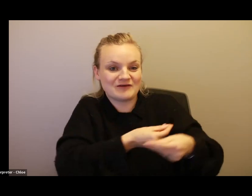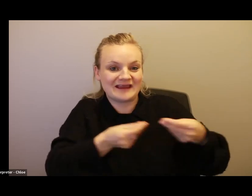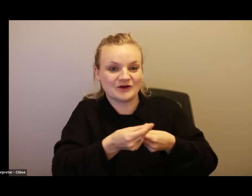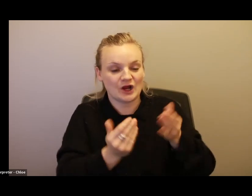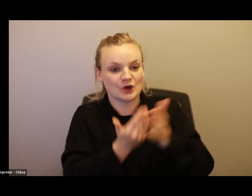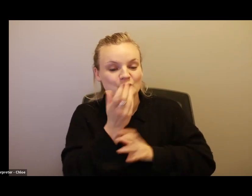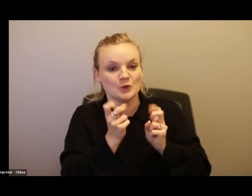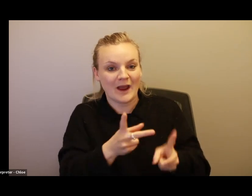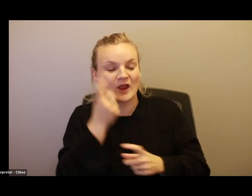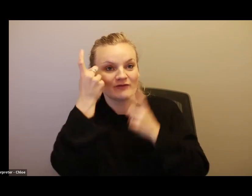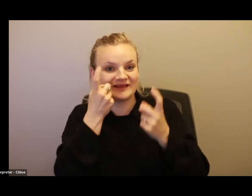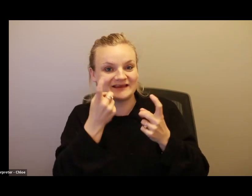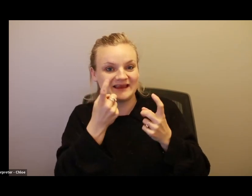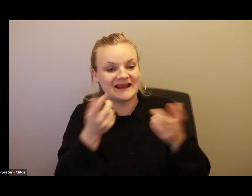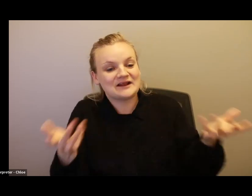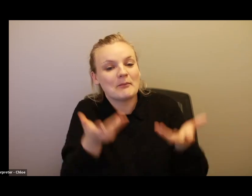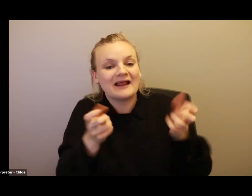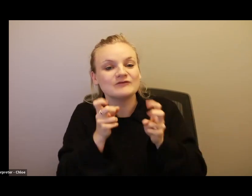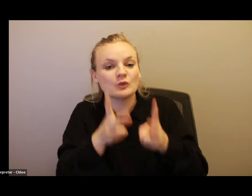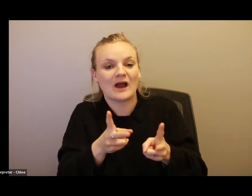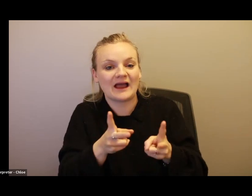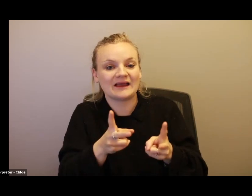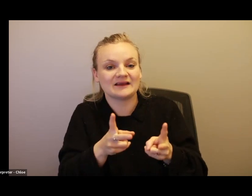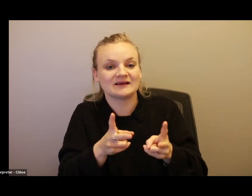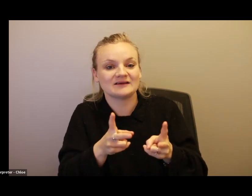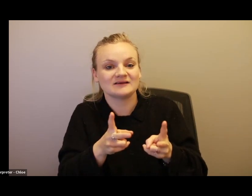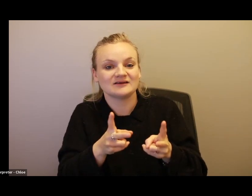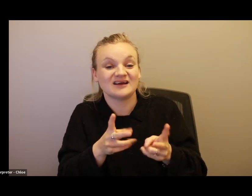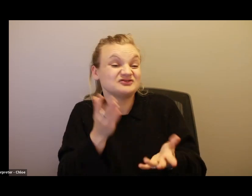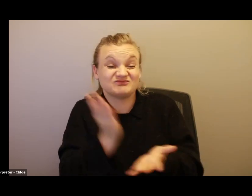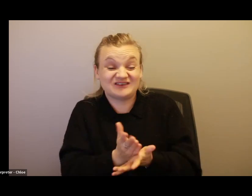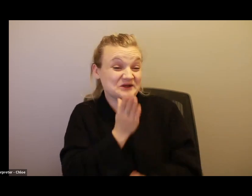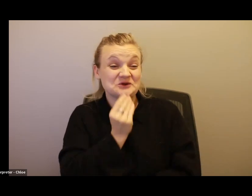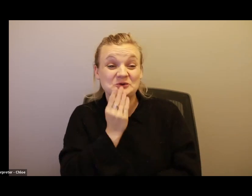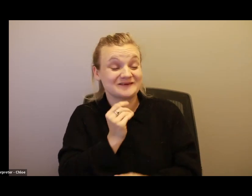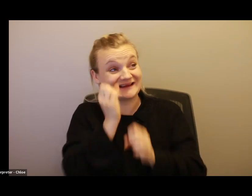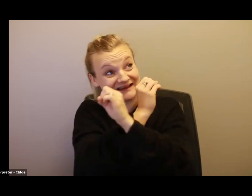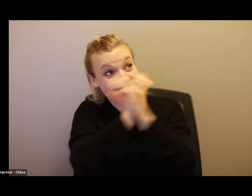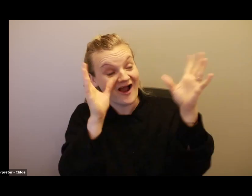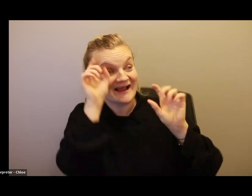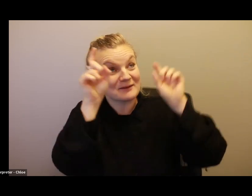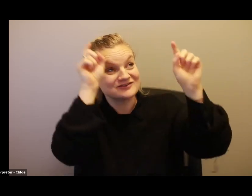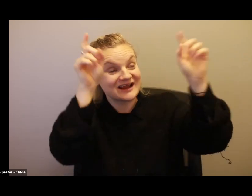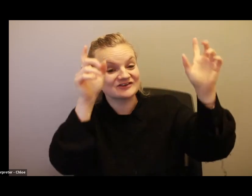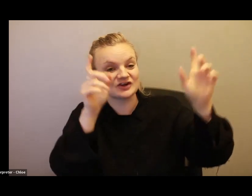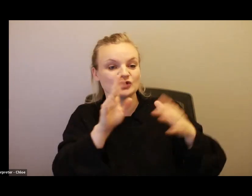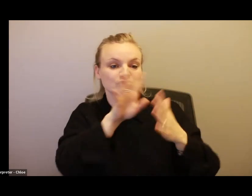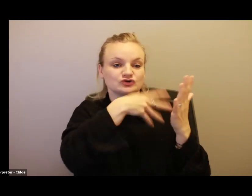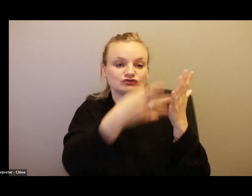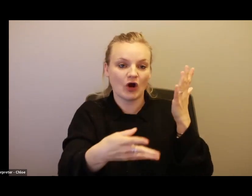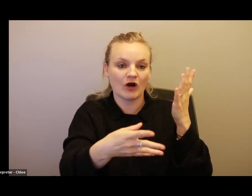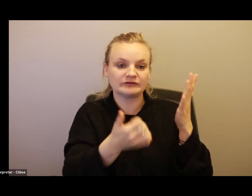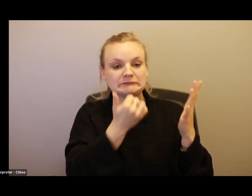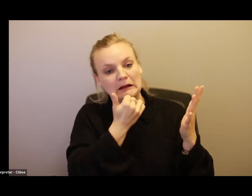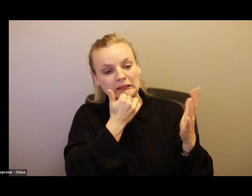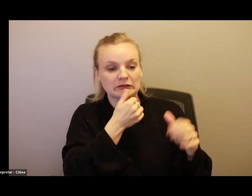of thinking in a playful way that just uses our imagination rather than graphs and calculators,